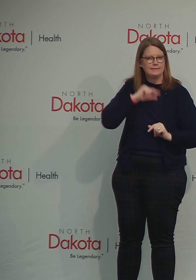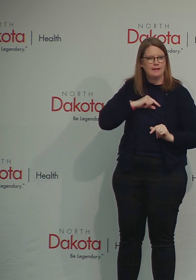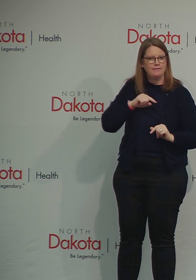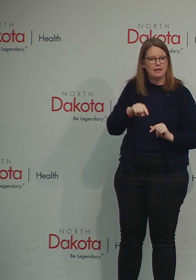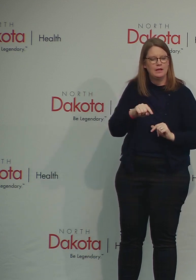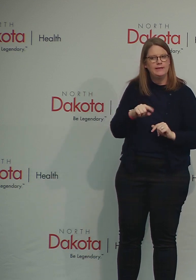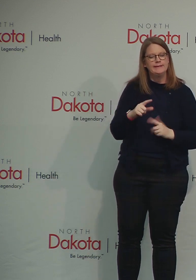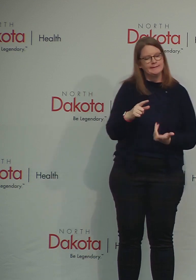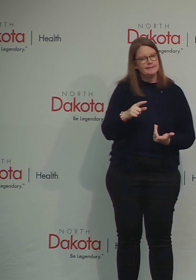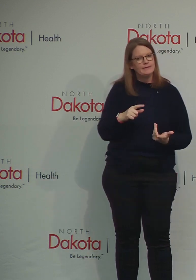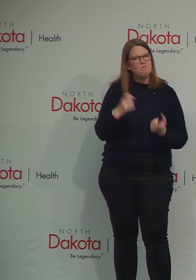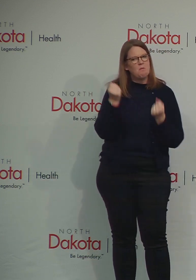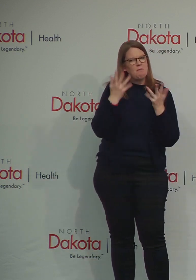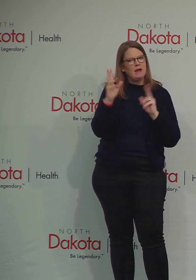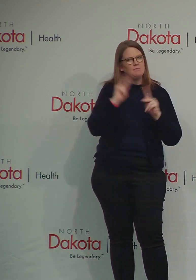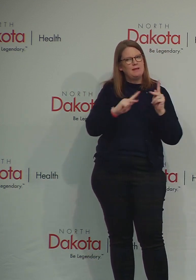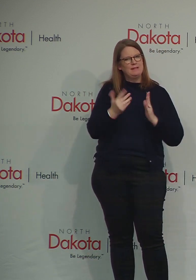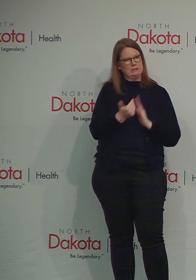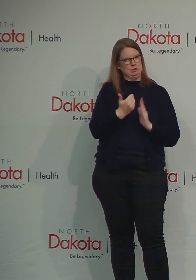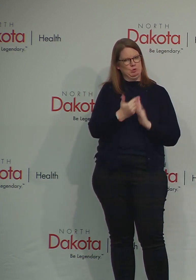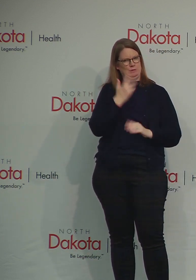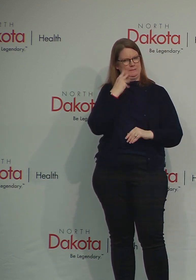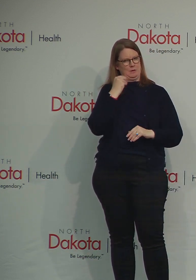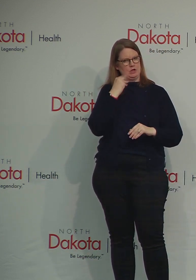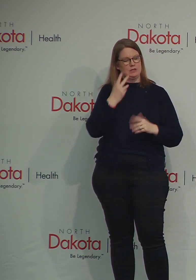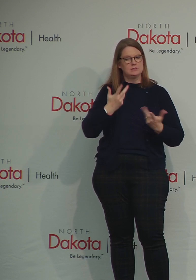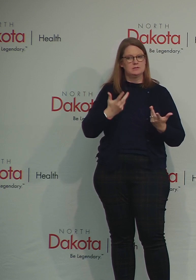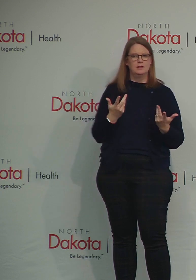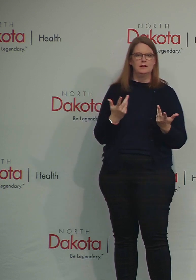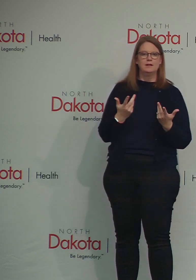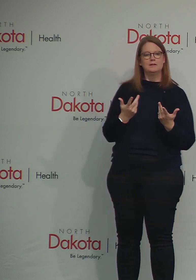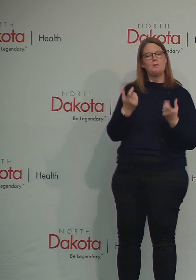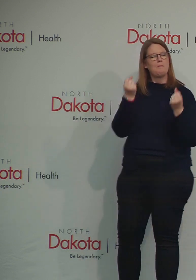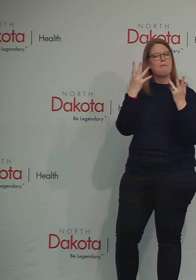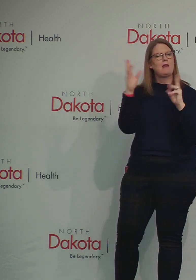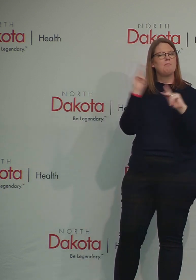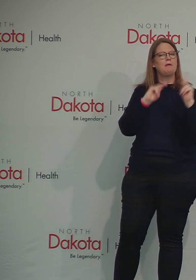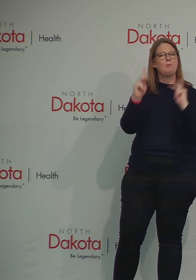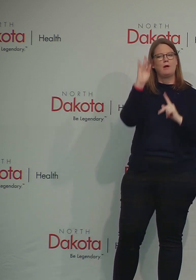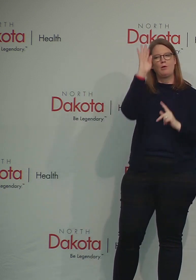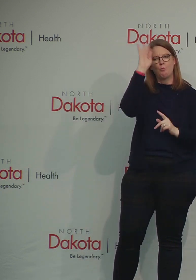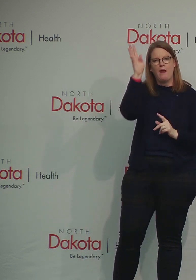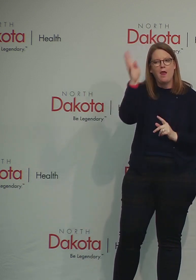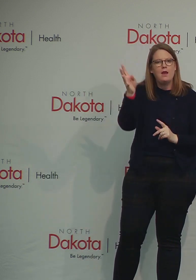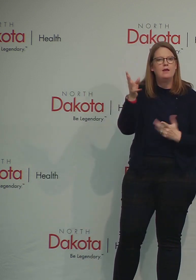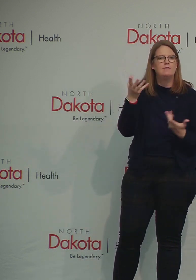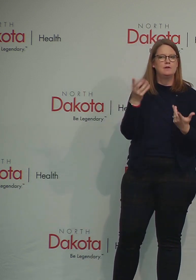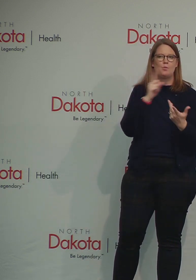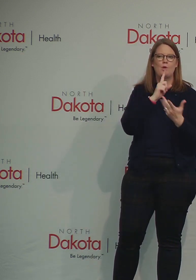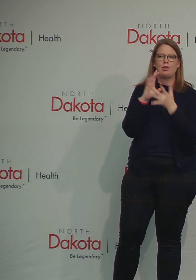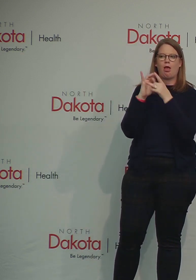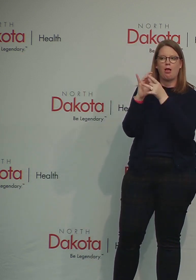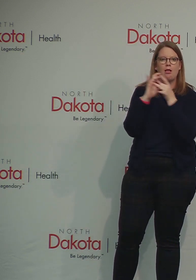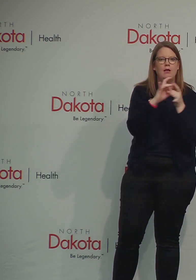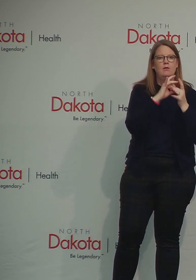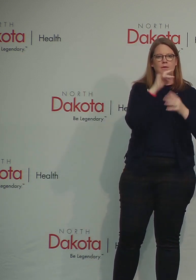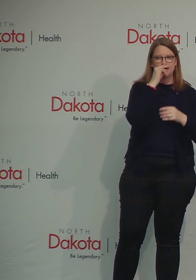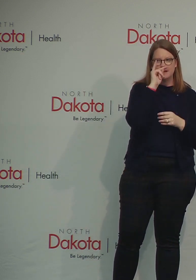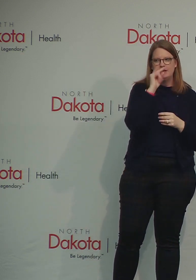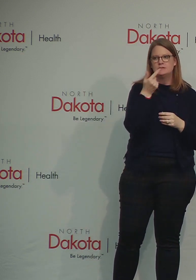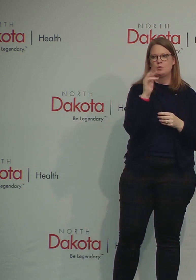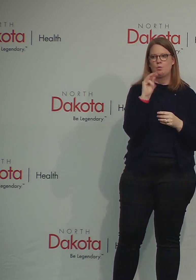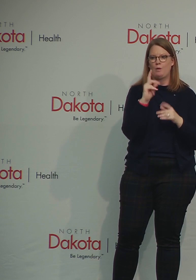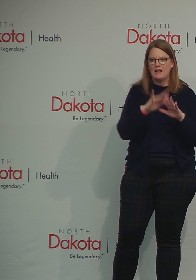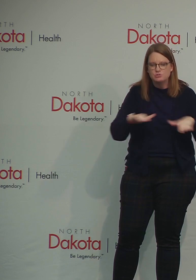I'm sure, new for many people. Lots of people did interesting and new and creative ways to stay connected with their kids and their grandkids and their friends and